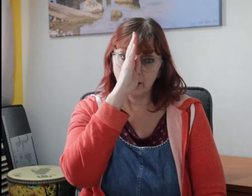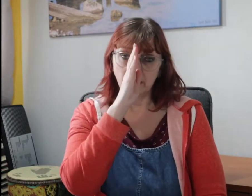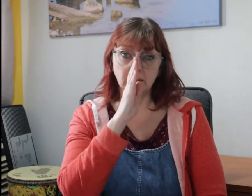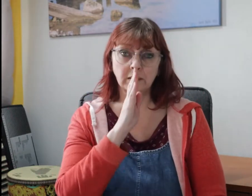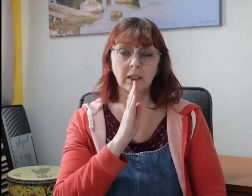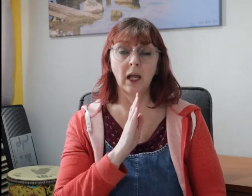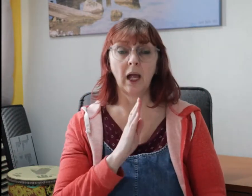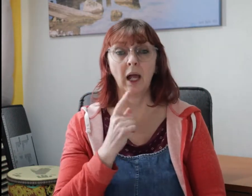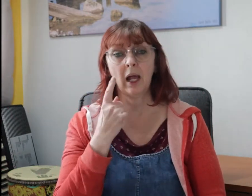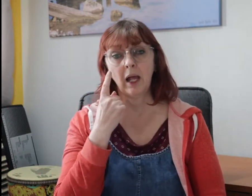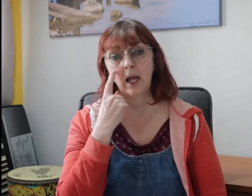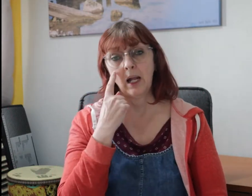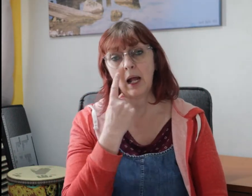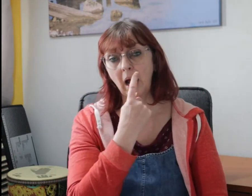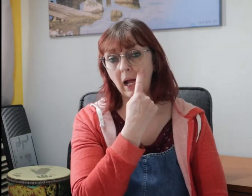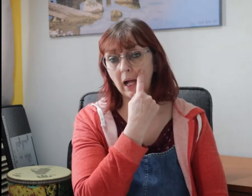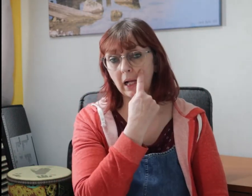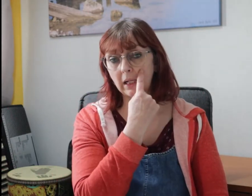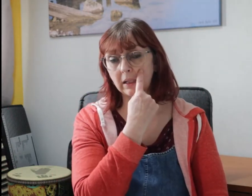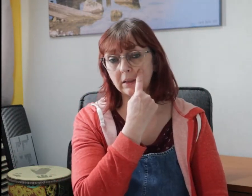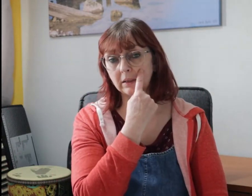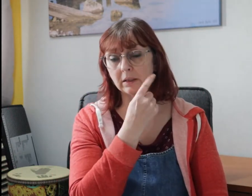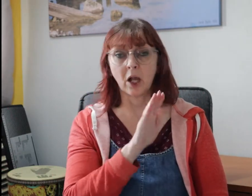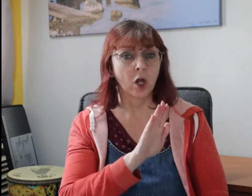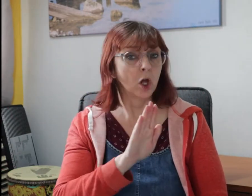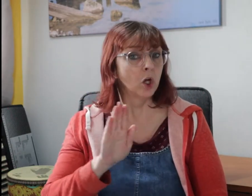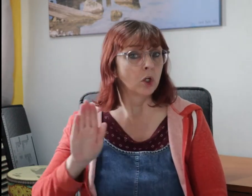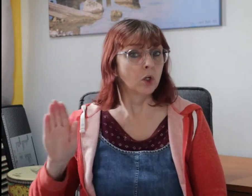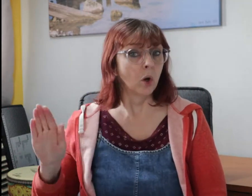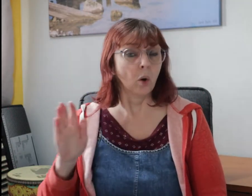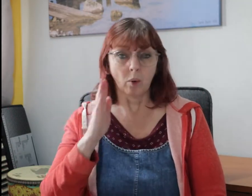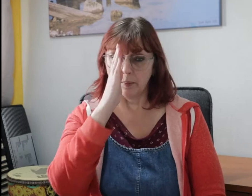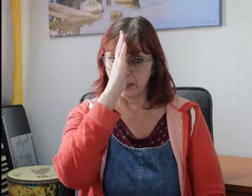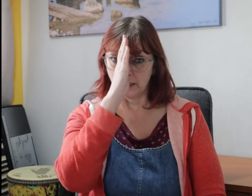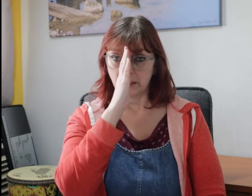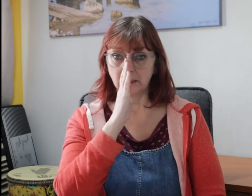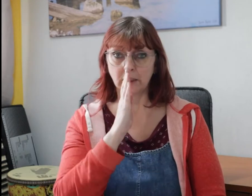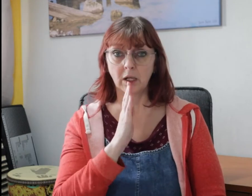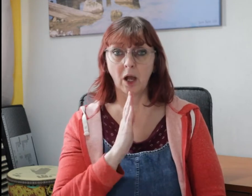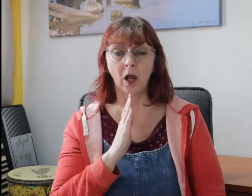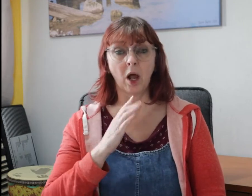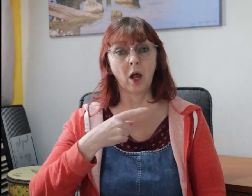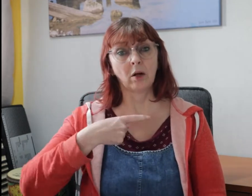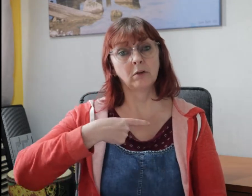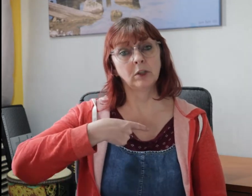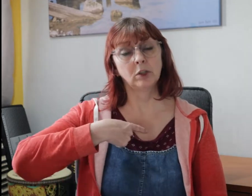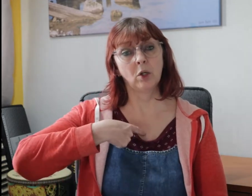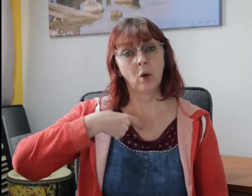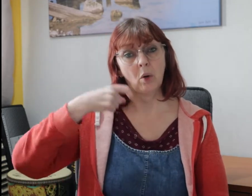with the sad eyes. Don't be discouraged, oh,